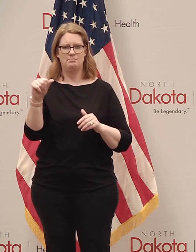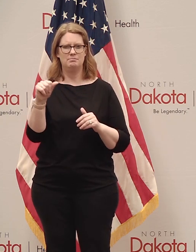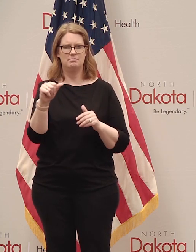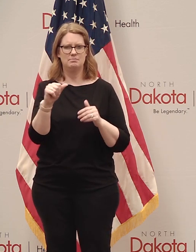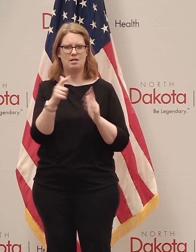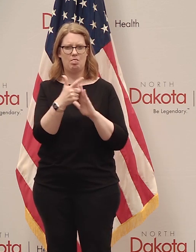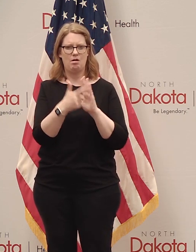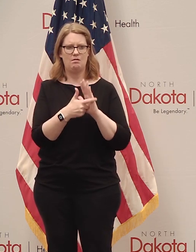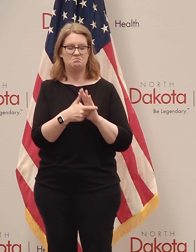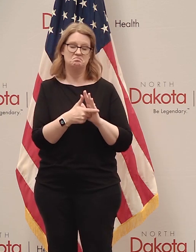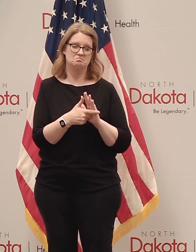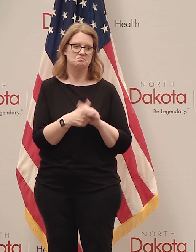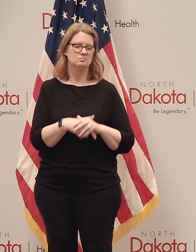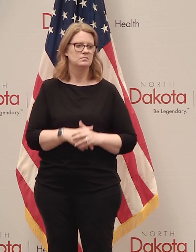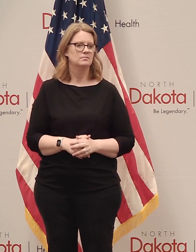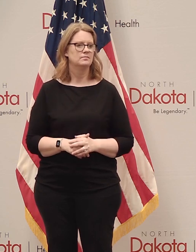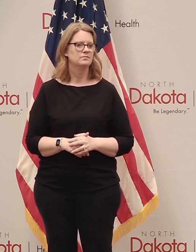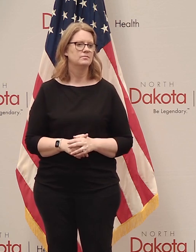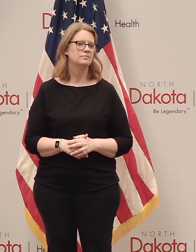at.